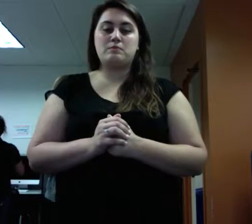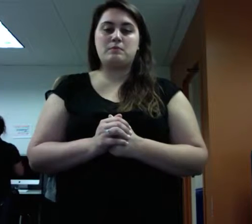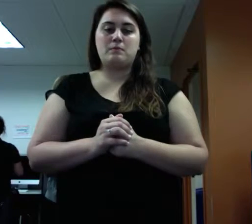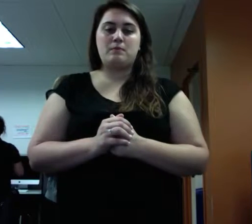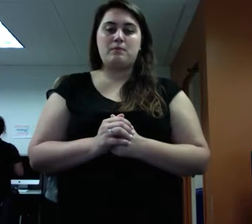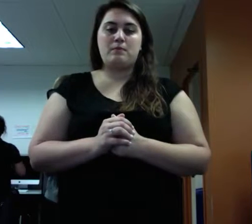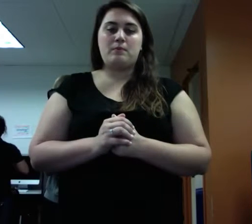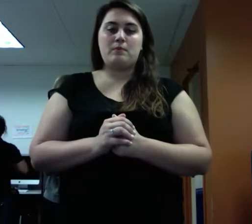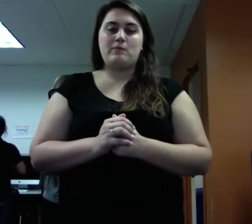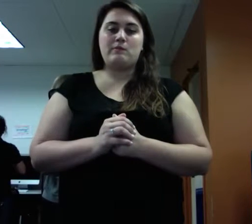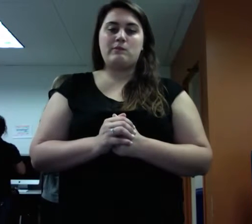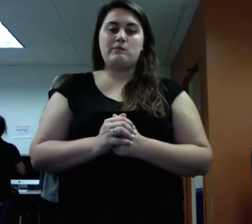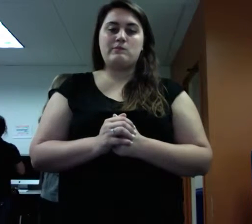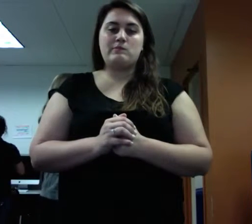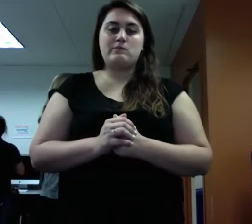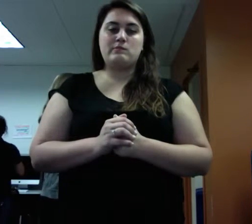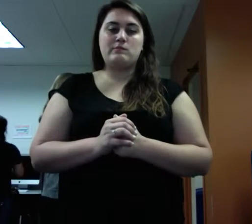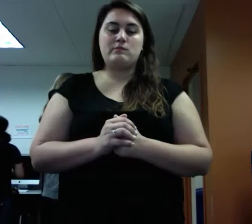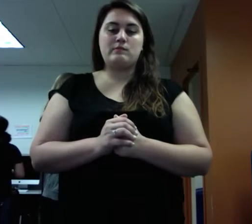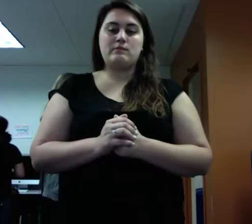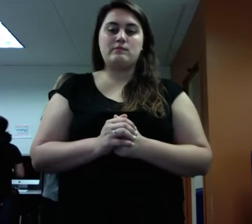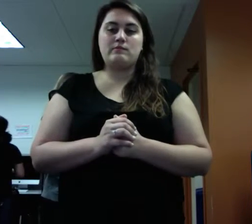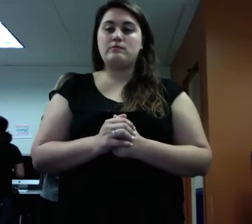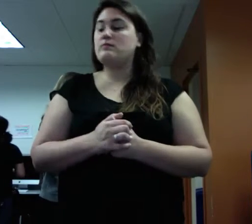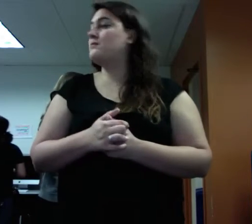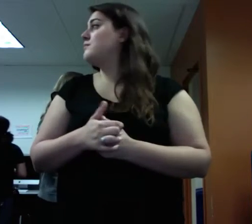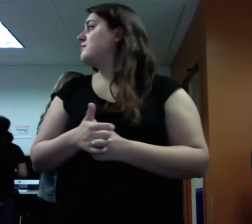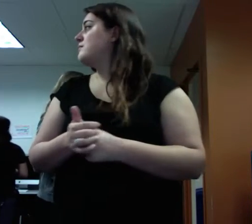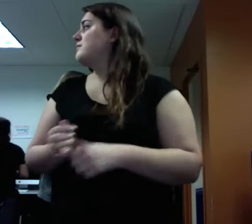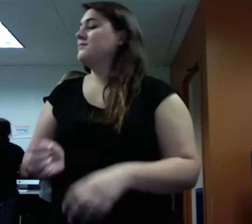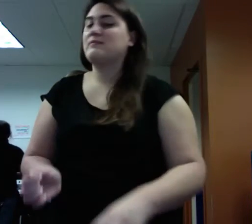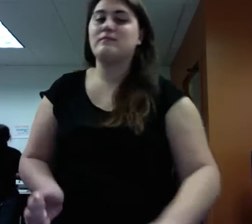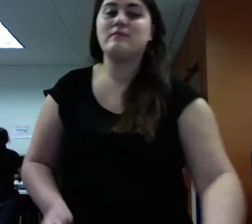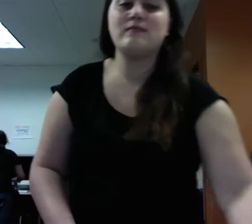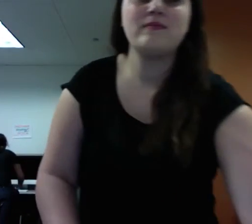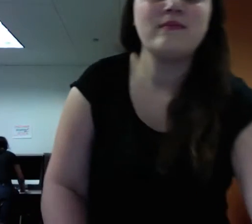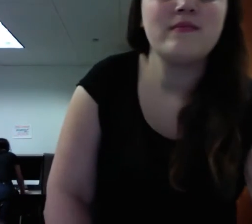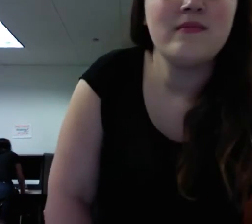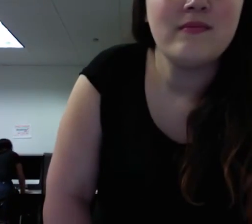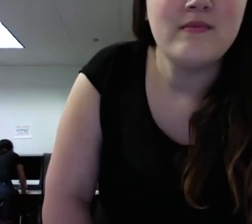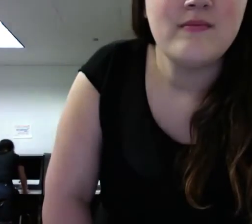as middle income. All right, how did that feel? Oh, was I loving